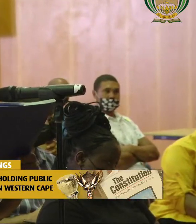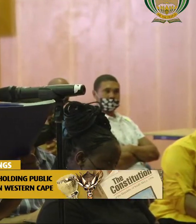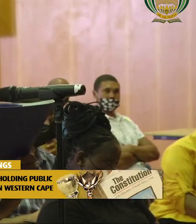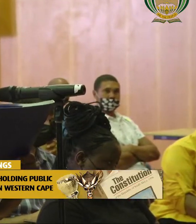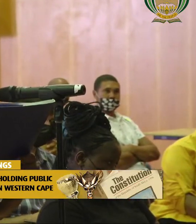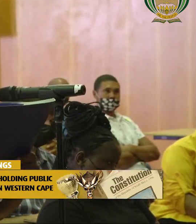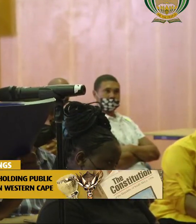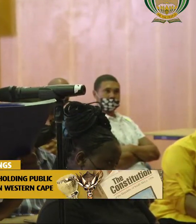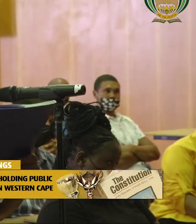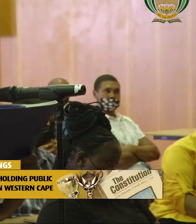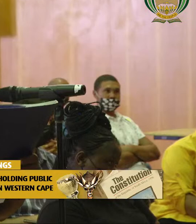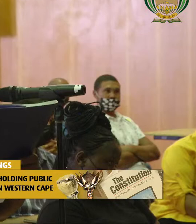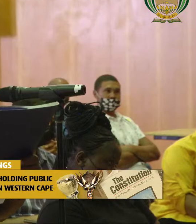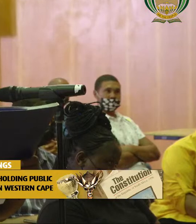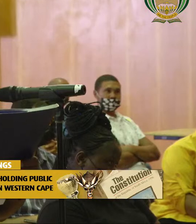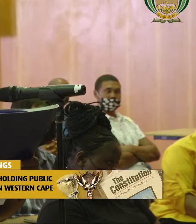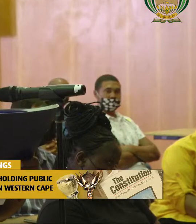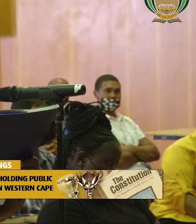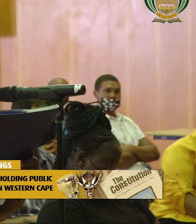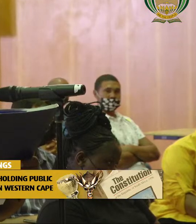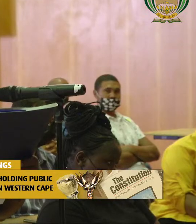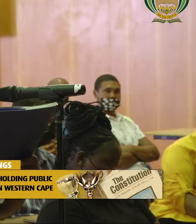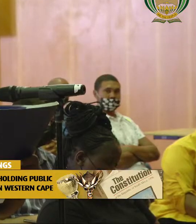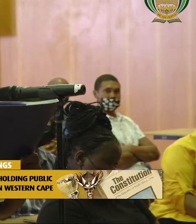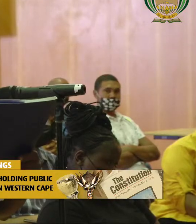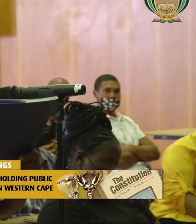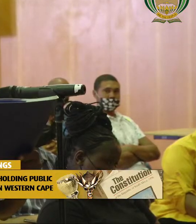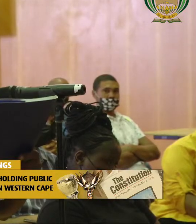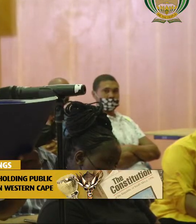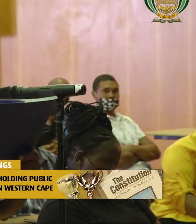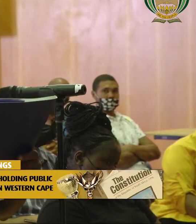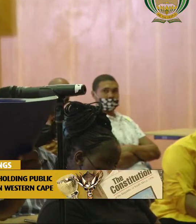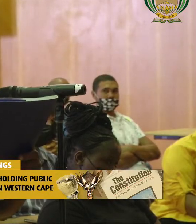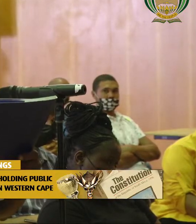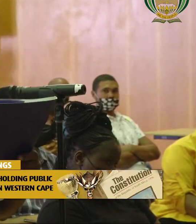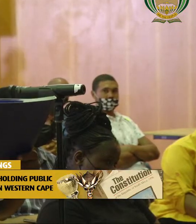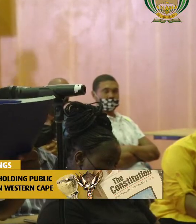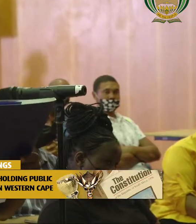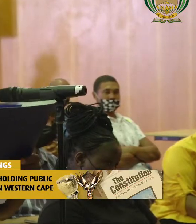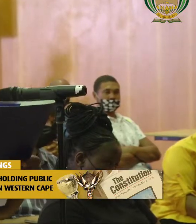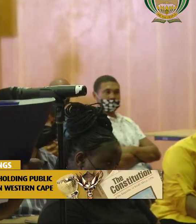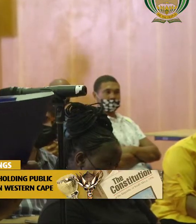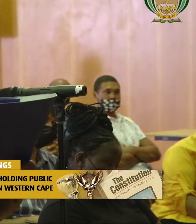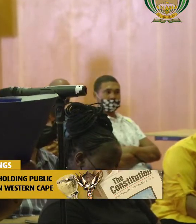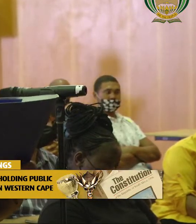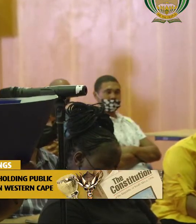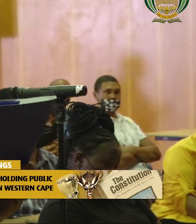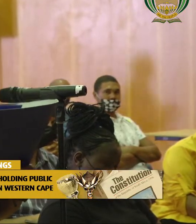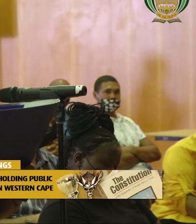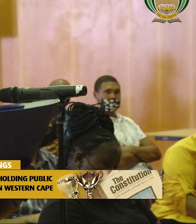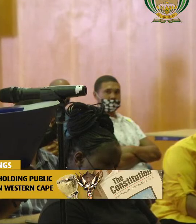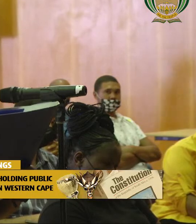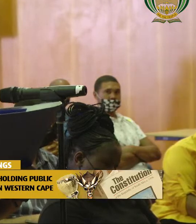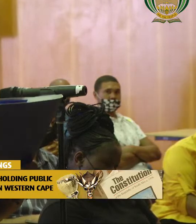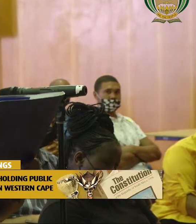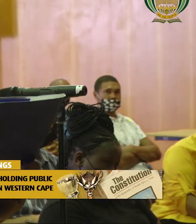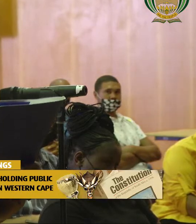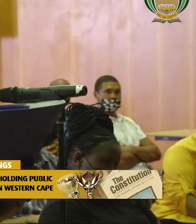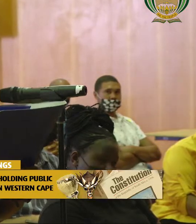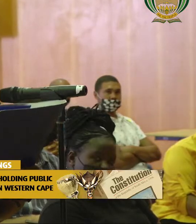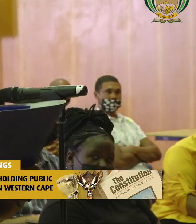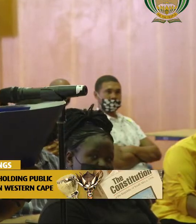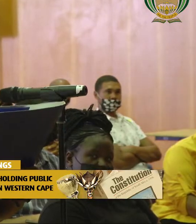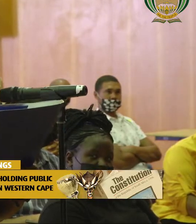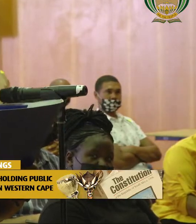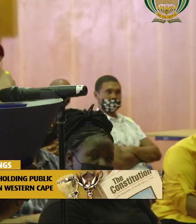principle of proportionality. The seat of an independent candidate who passes away or